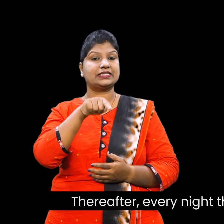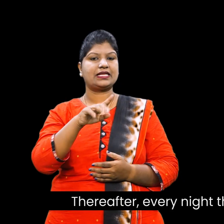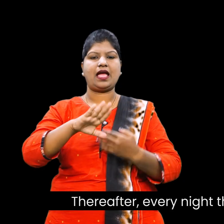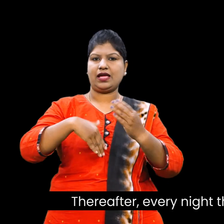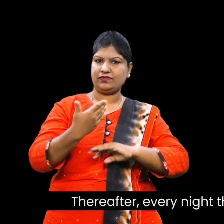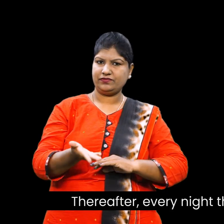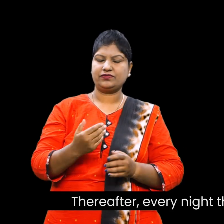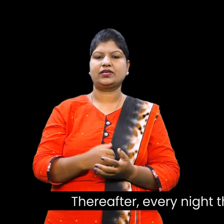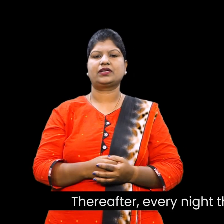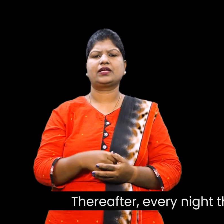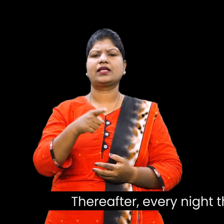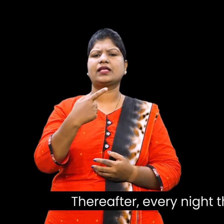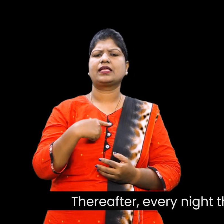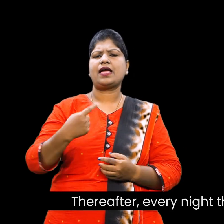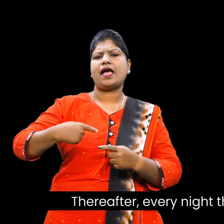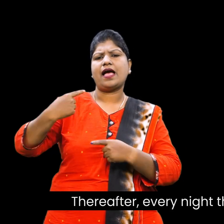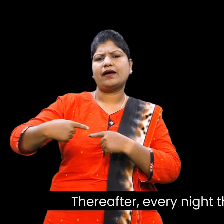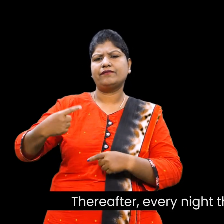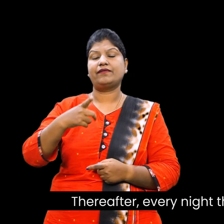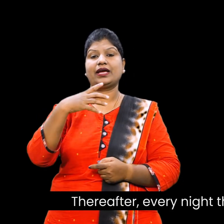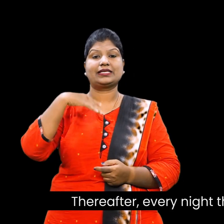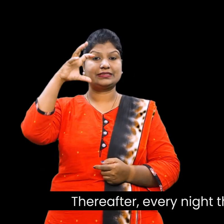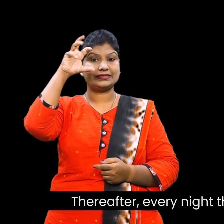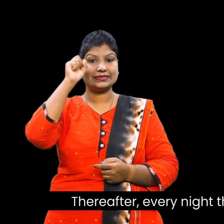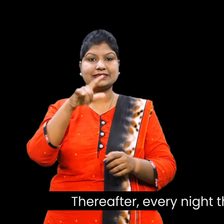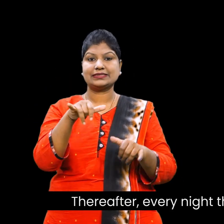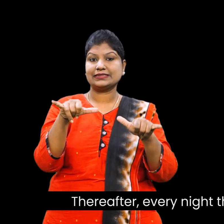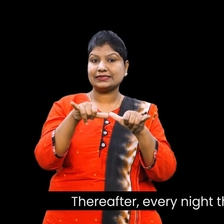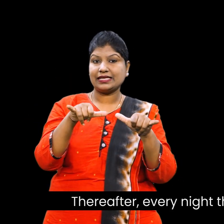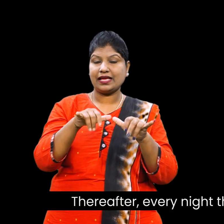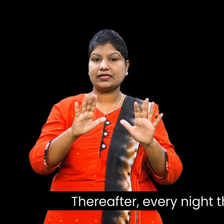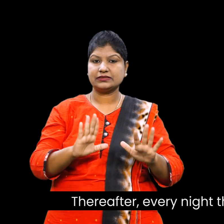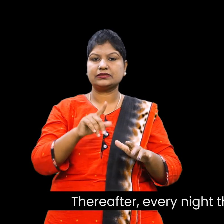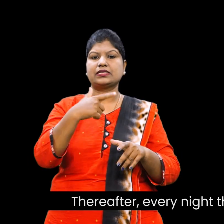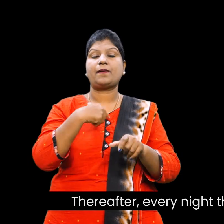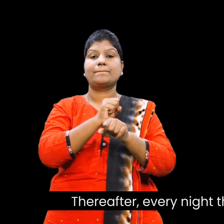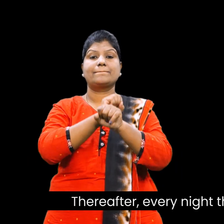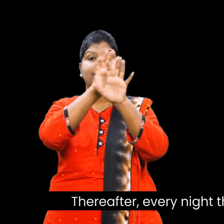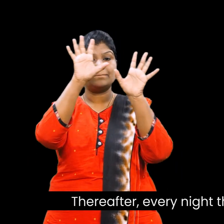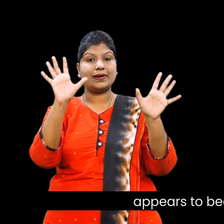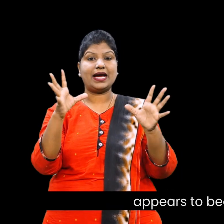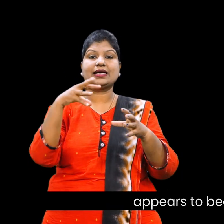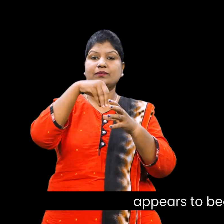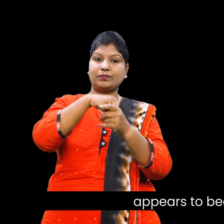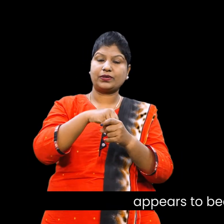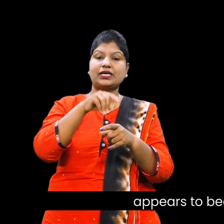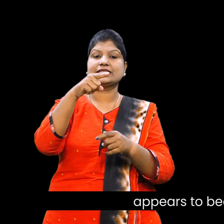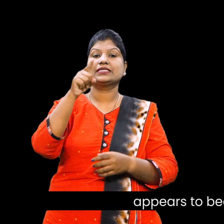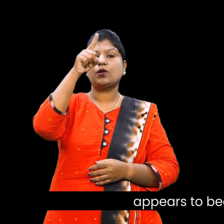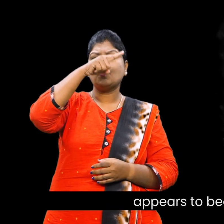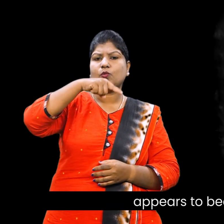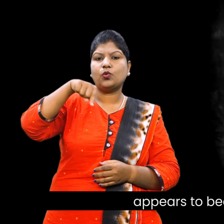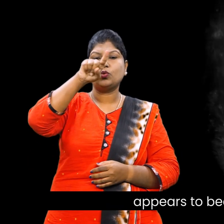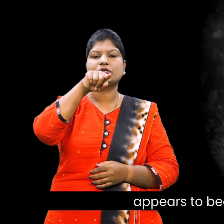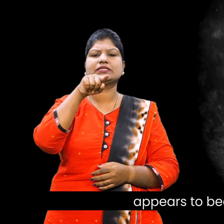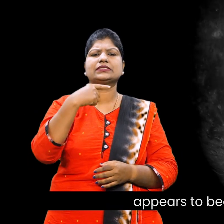Thereafter, every night the size of the bright part of the moon appears to